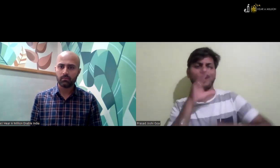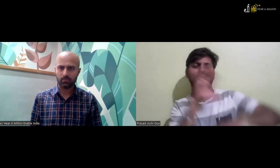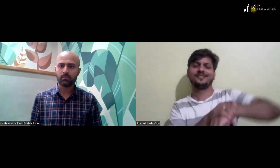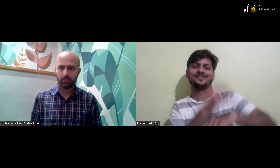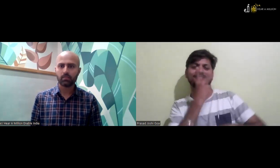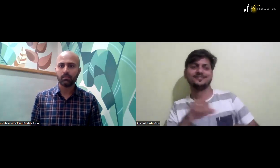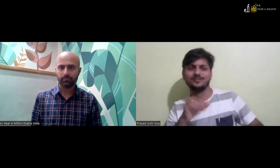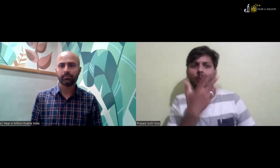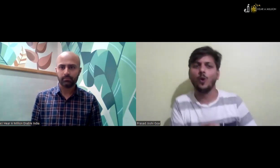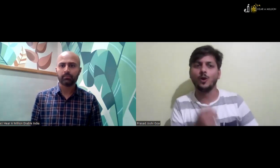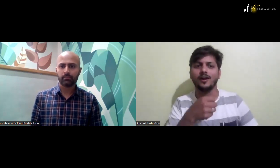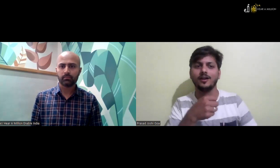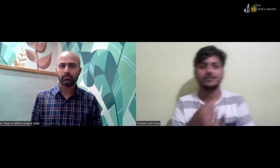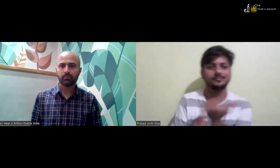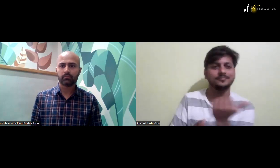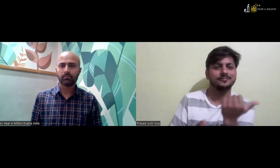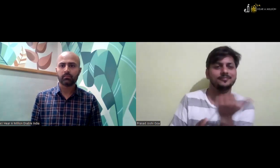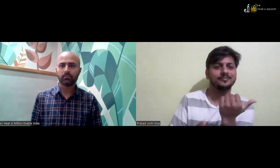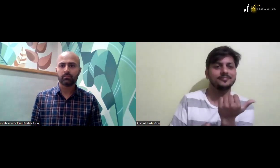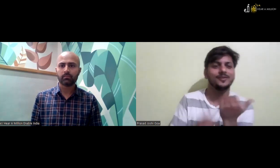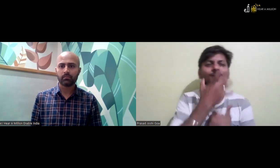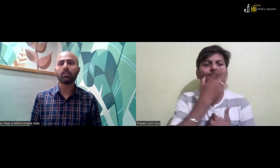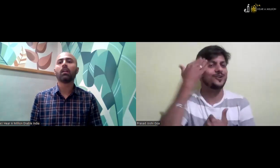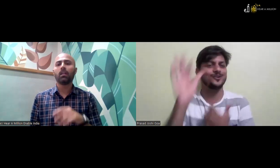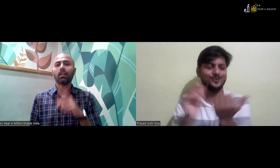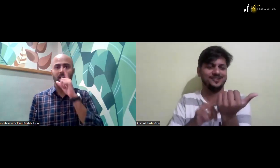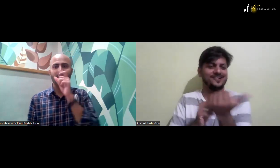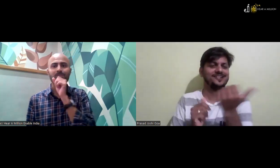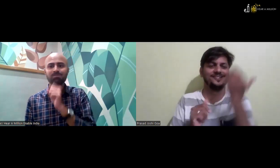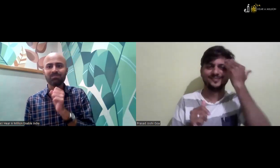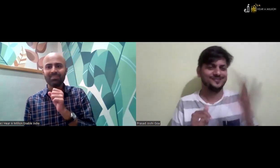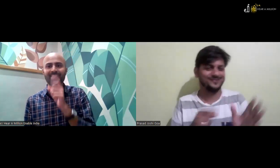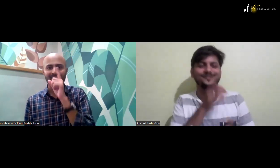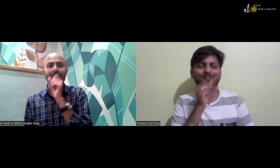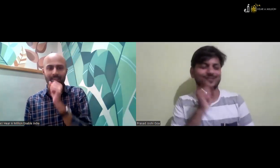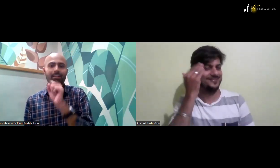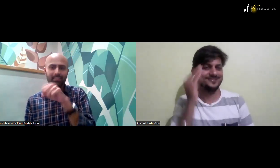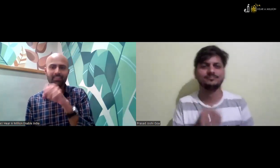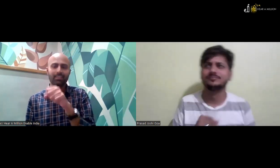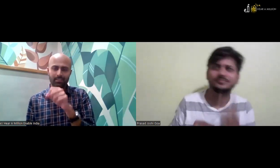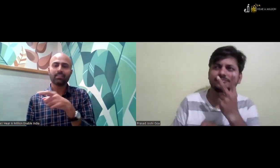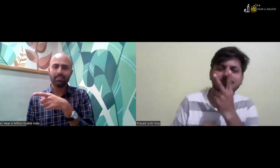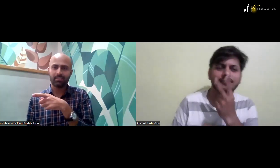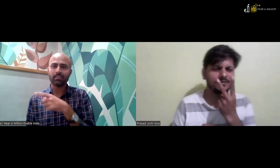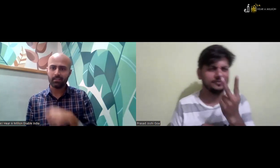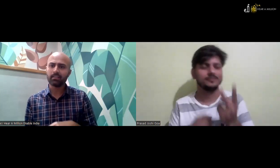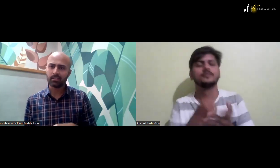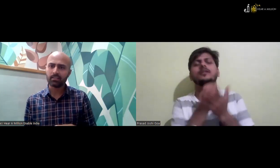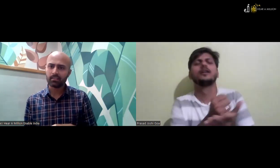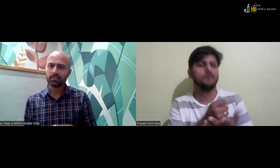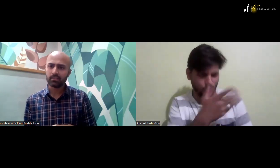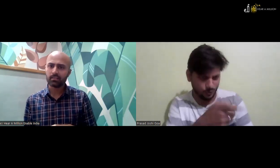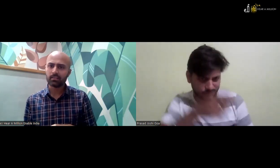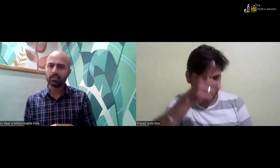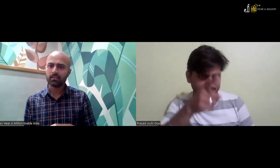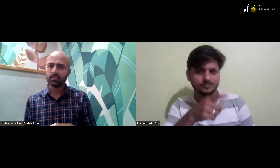I saw, like when we used to travel, so people, she was asking for the lift.